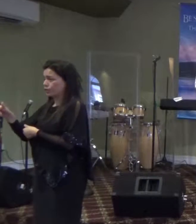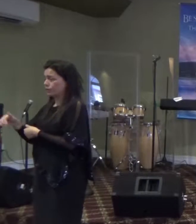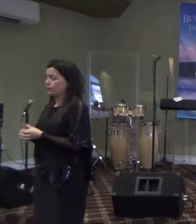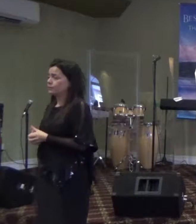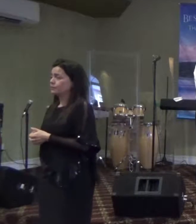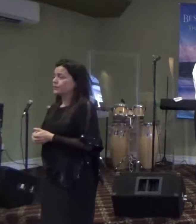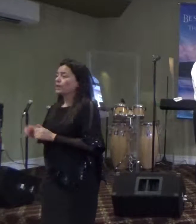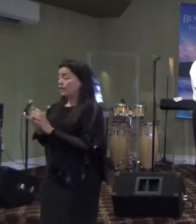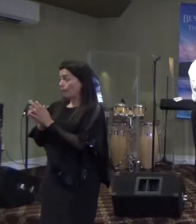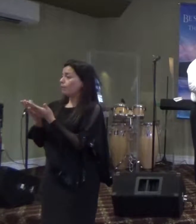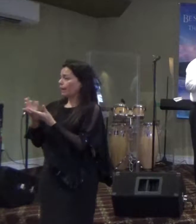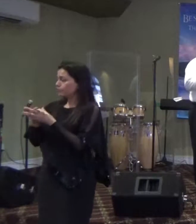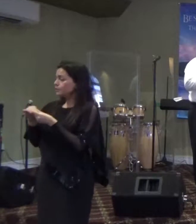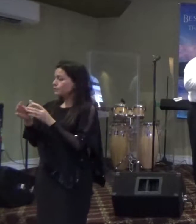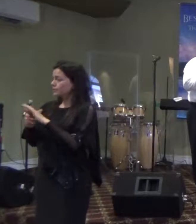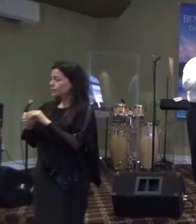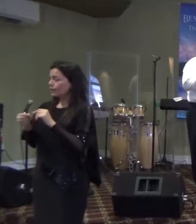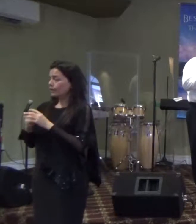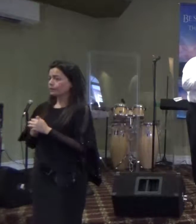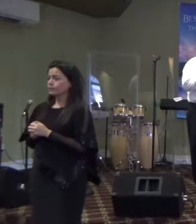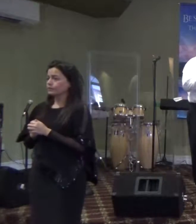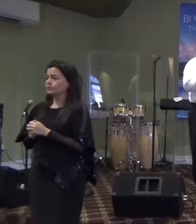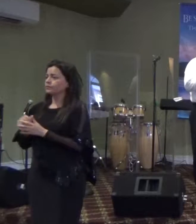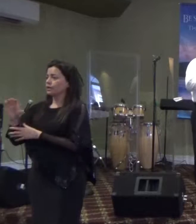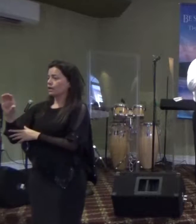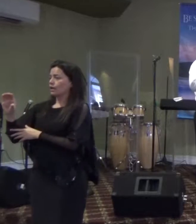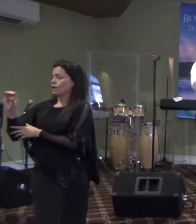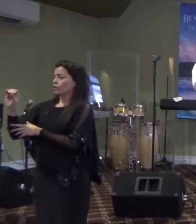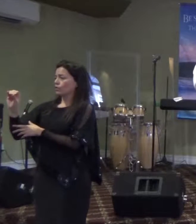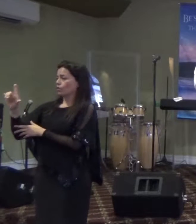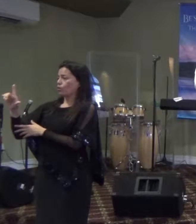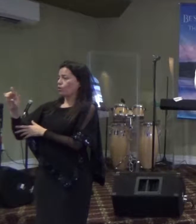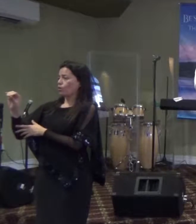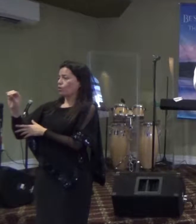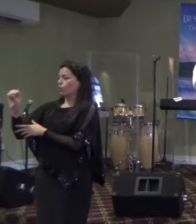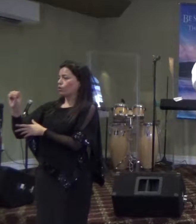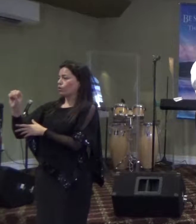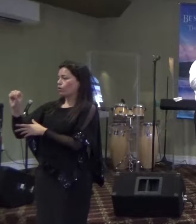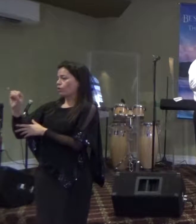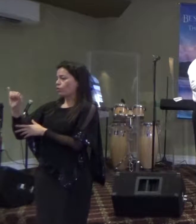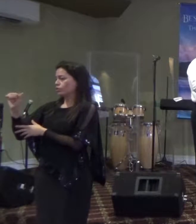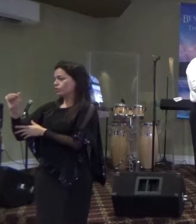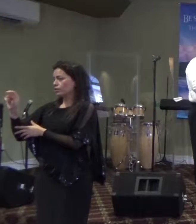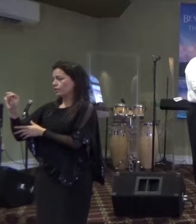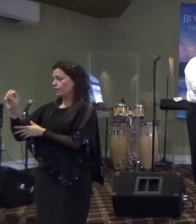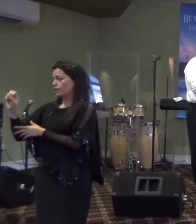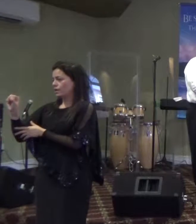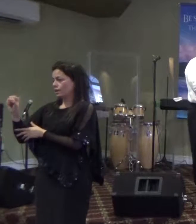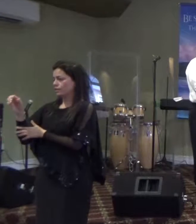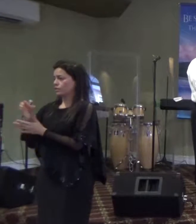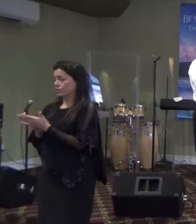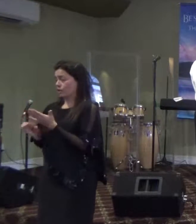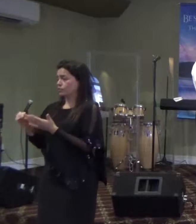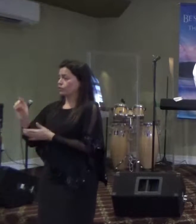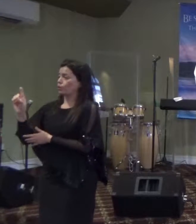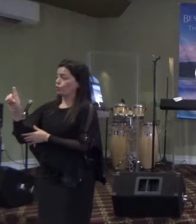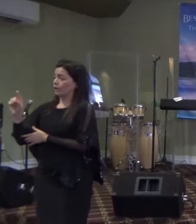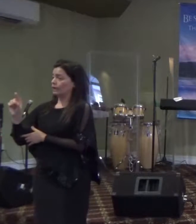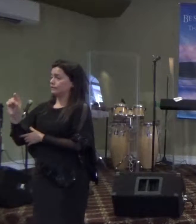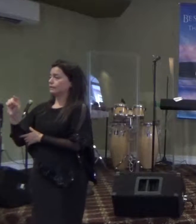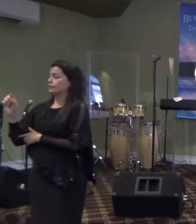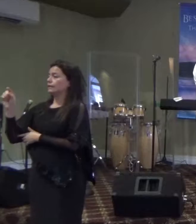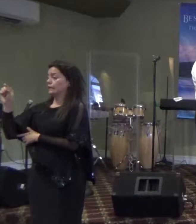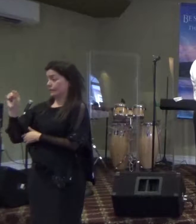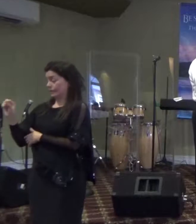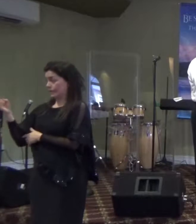la palabra de Dios The Word of God en says, Colosenses 1, 16 y 17. Colossians 1:16 and 17, Porque en